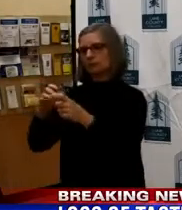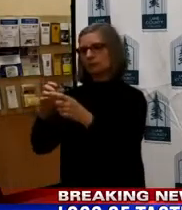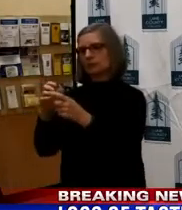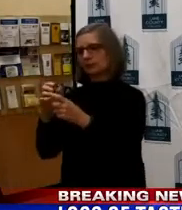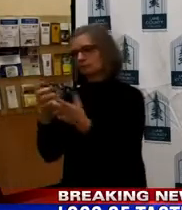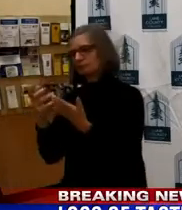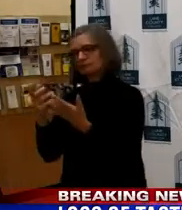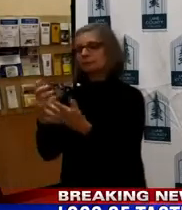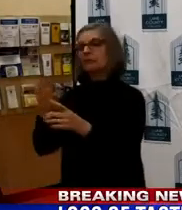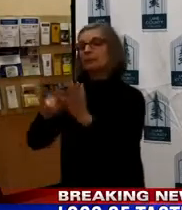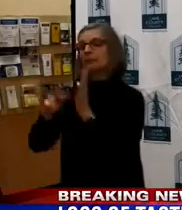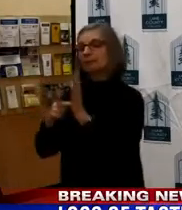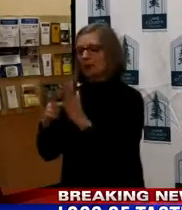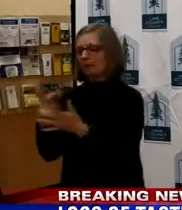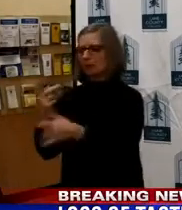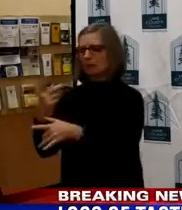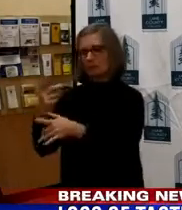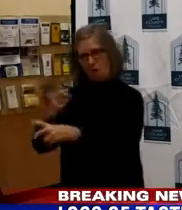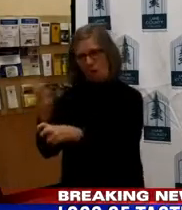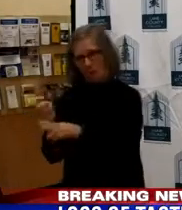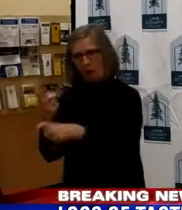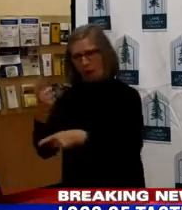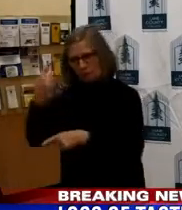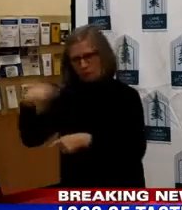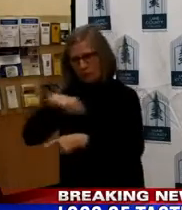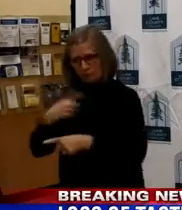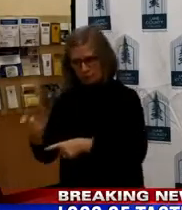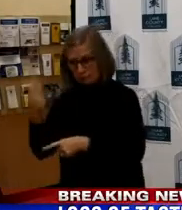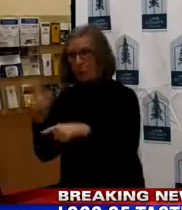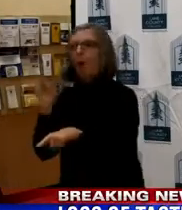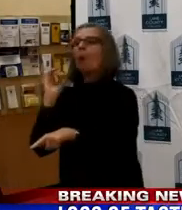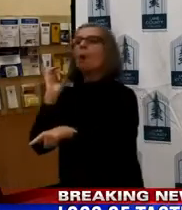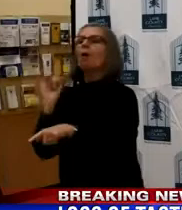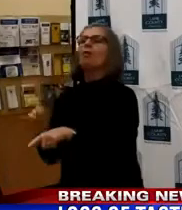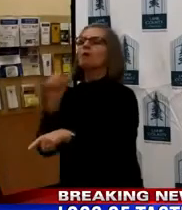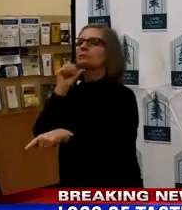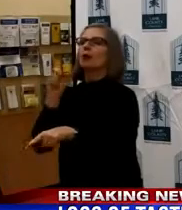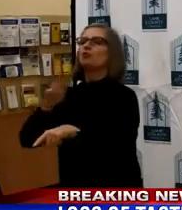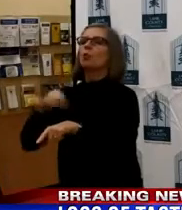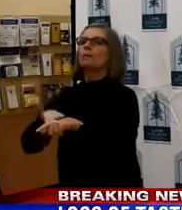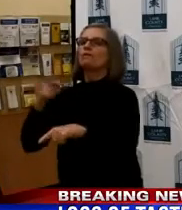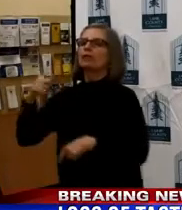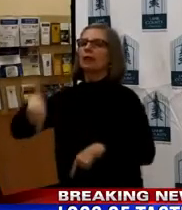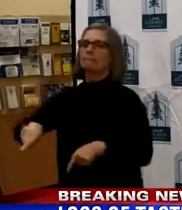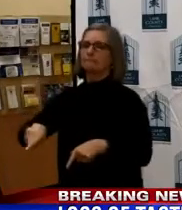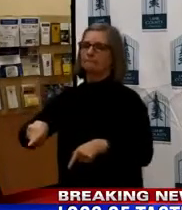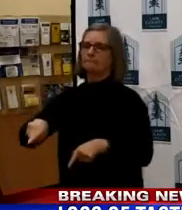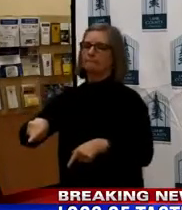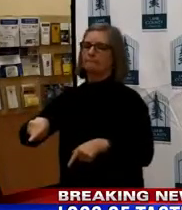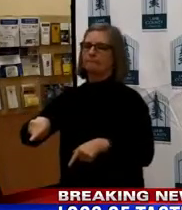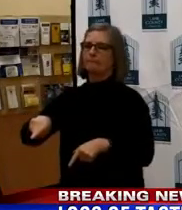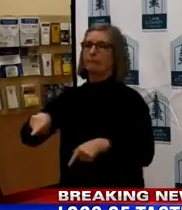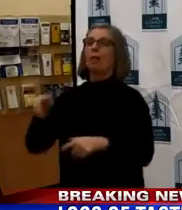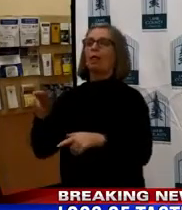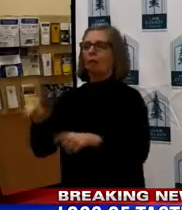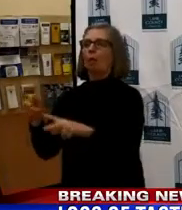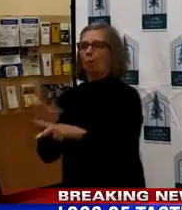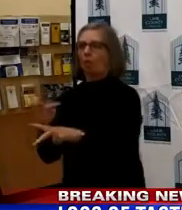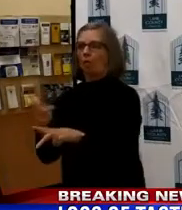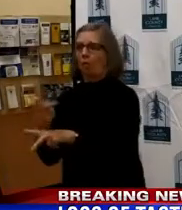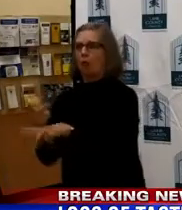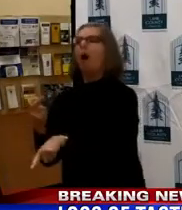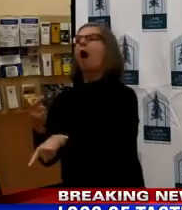this was out of the ordinary for them. Finally, it progressed to a point where they assumed that they potentially